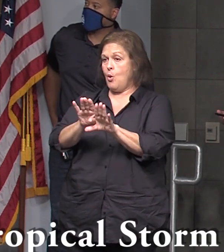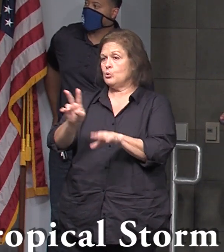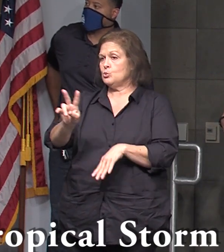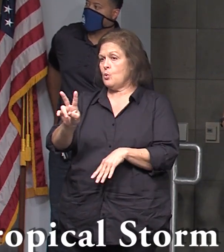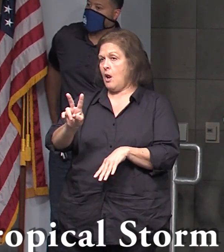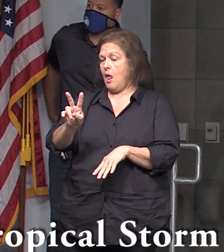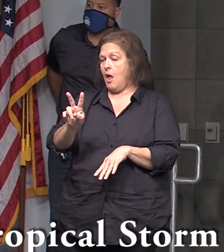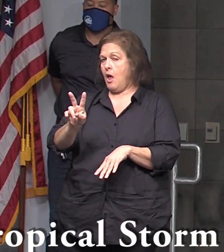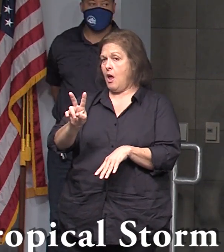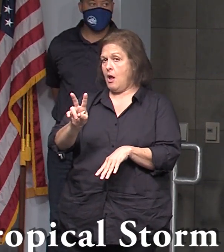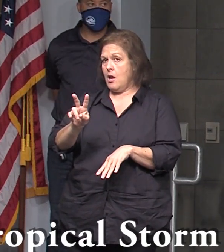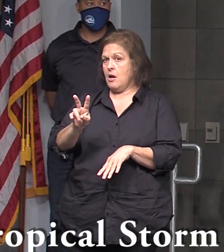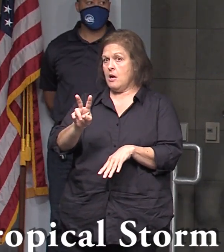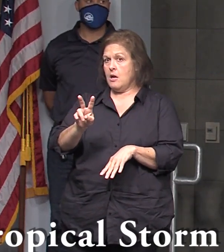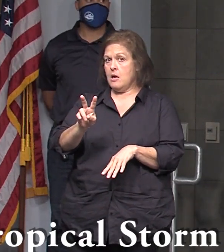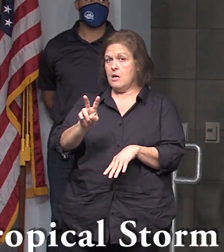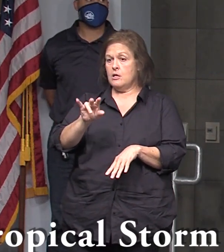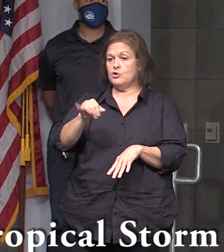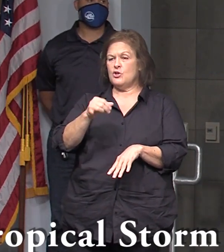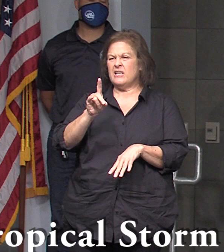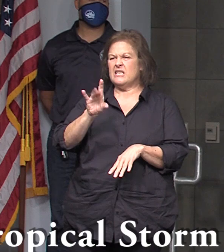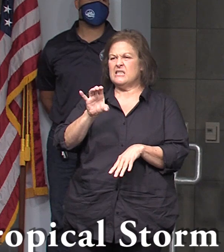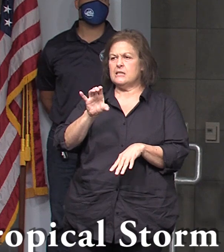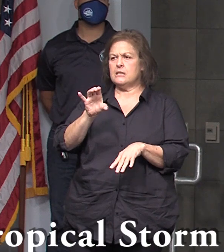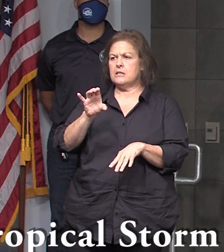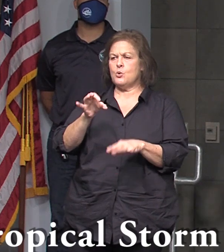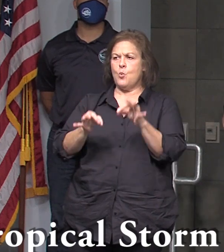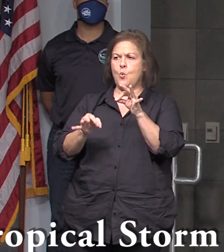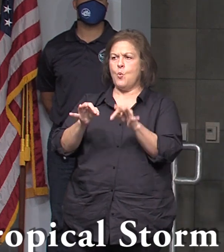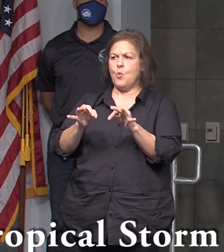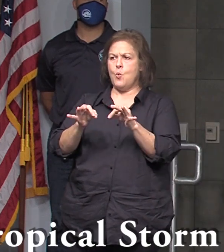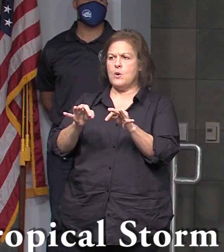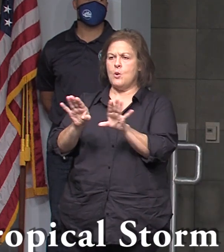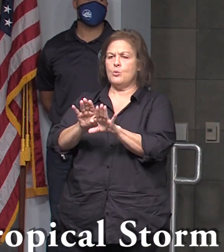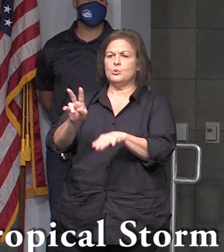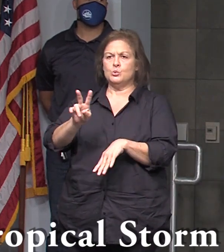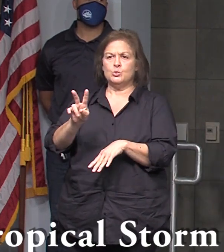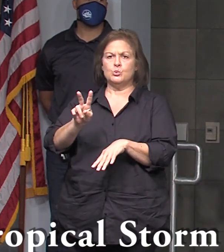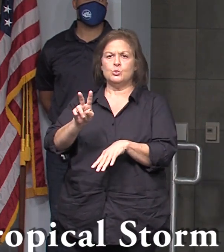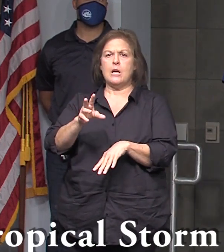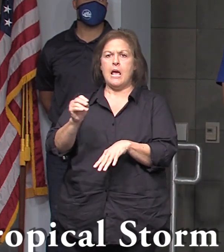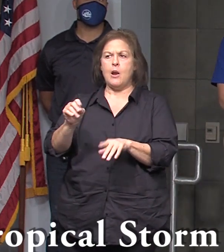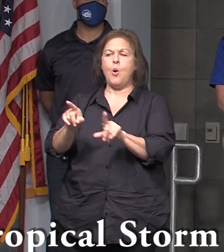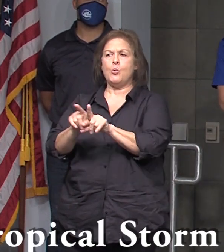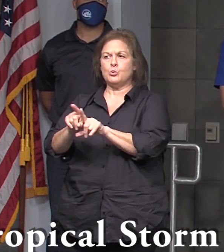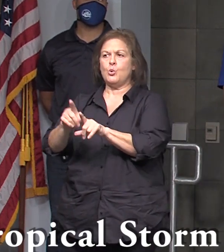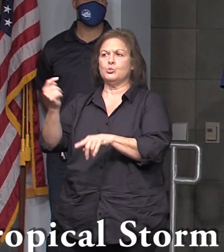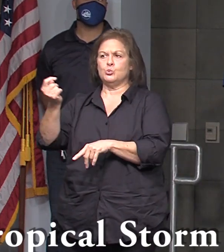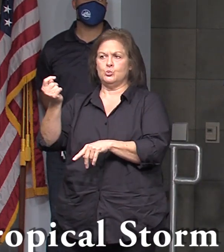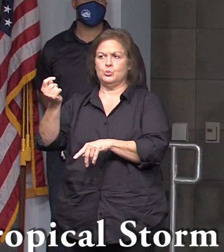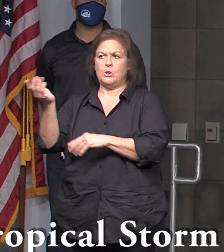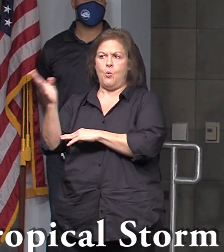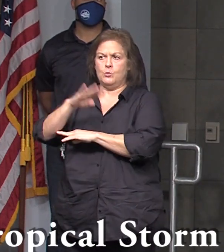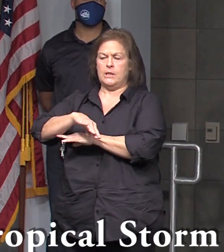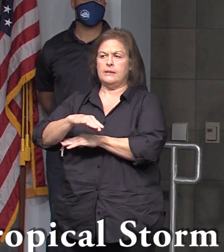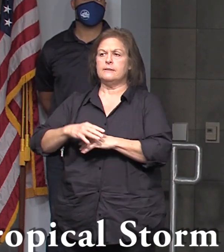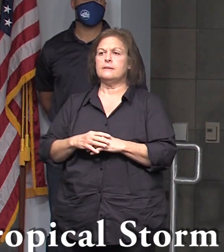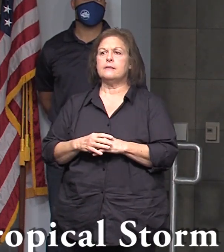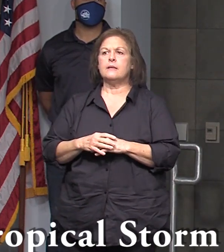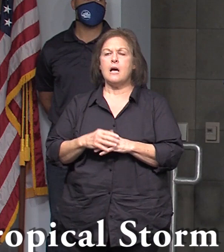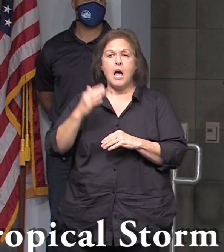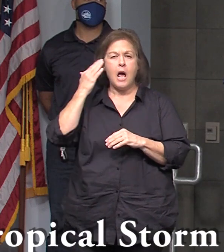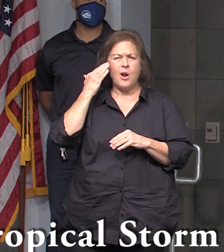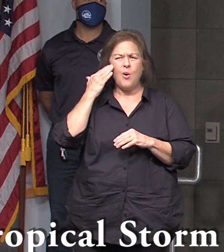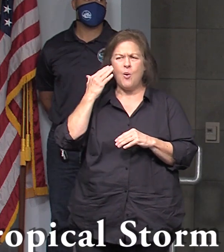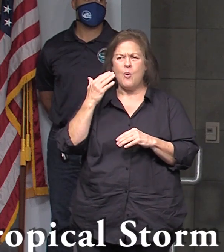Okay, so we're getting word that 24th JDC is closing tomorrow at 2 and also on Tuesday. Okay. And I